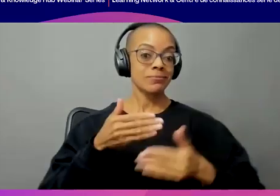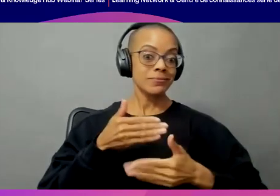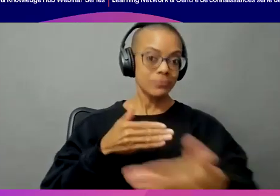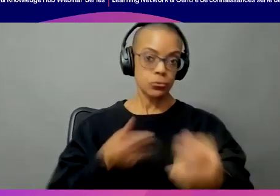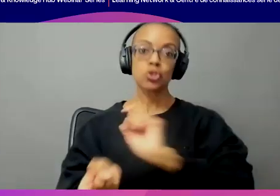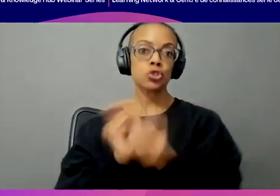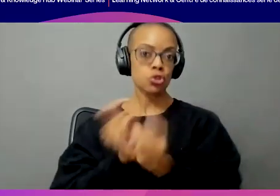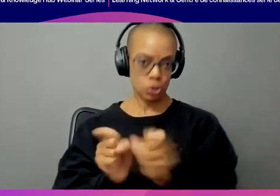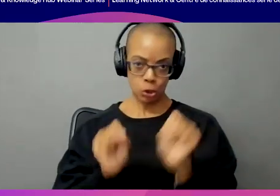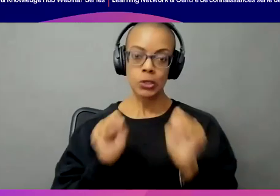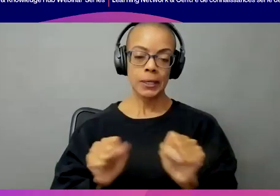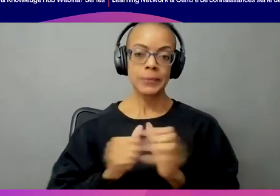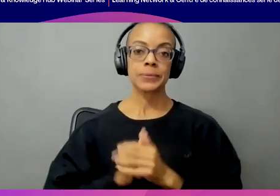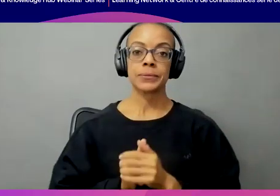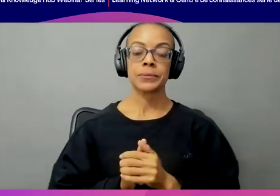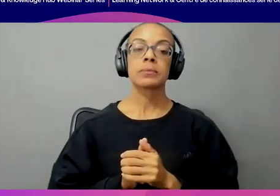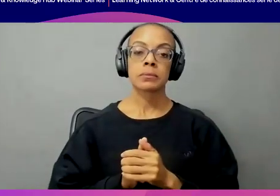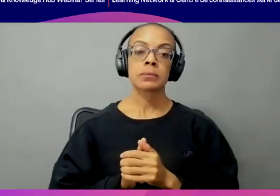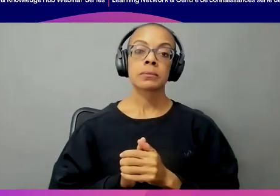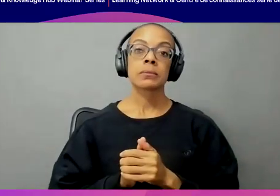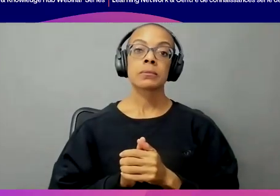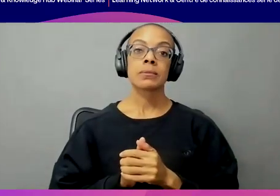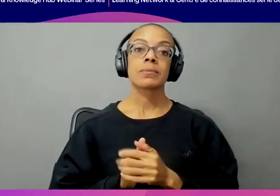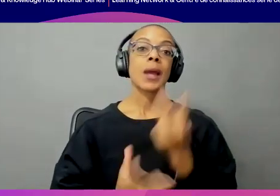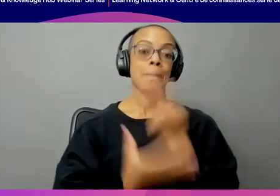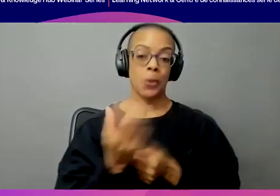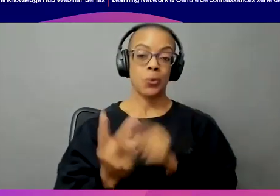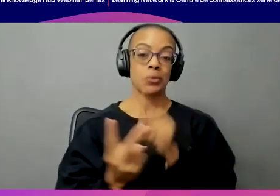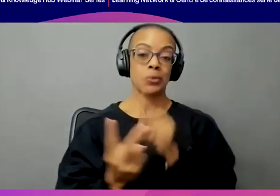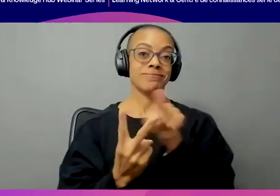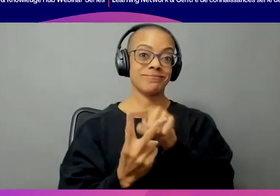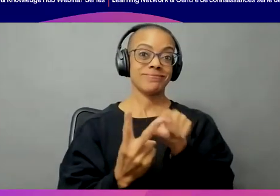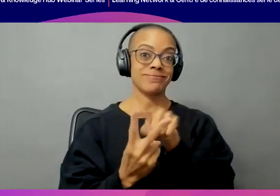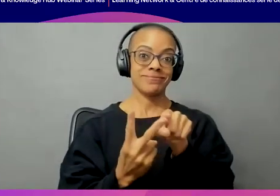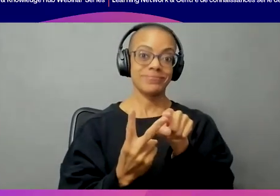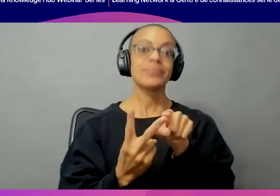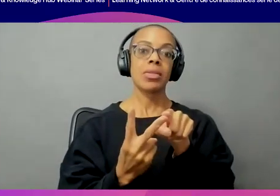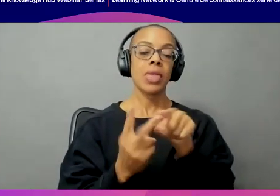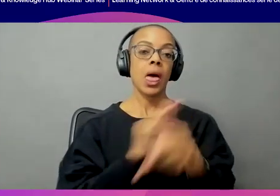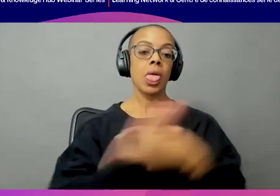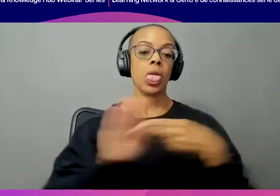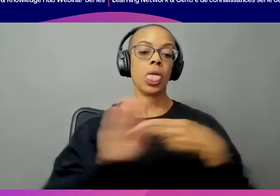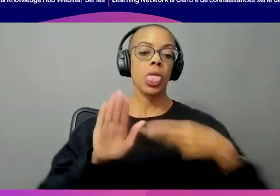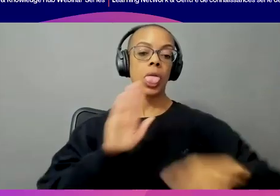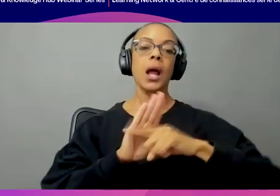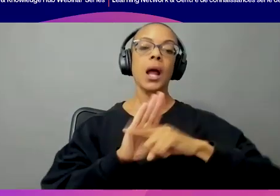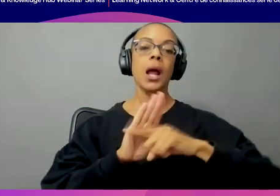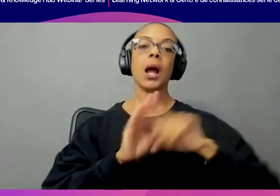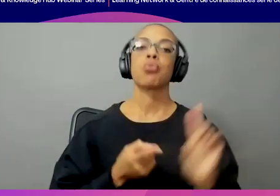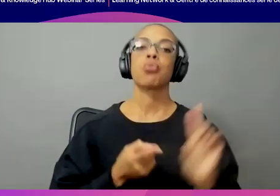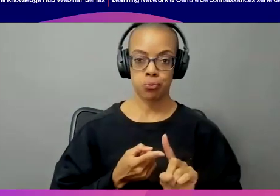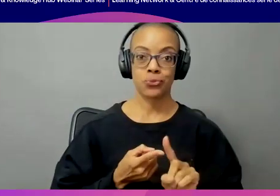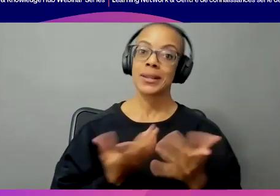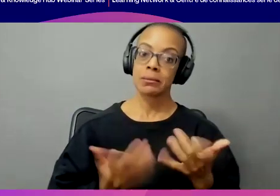development. And with respect to both issues, that can function as stigma reduction. Obviously, no